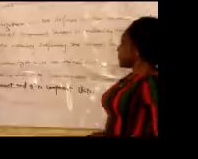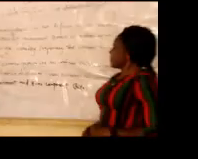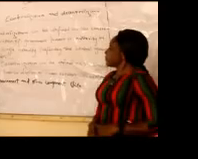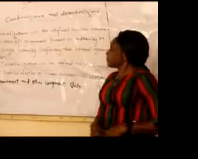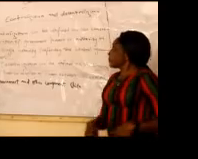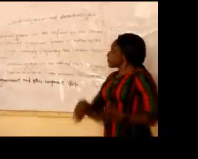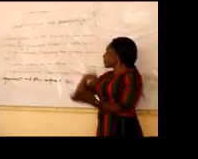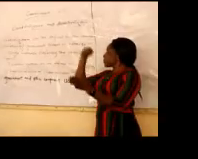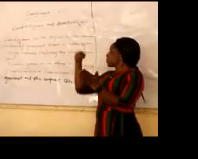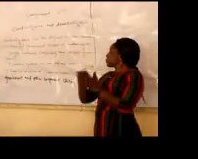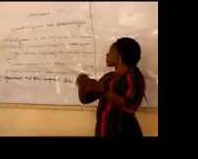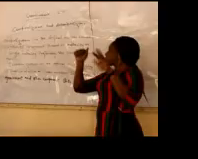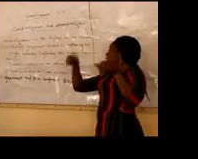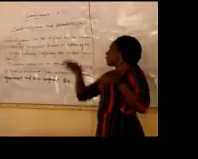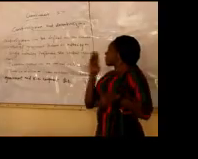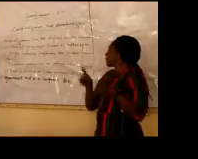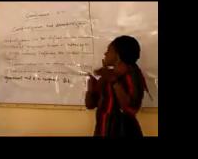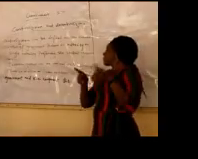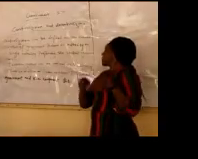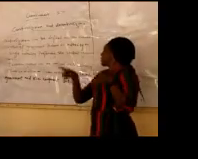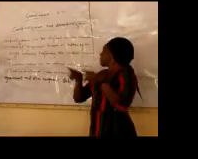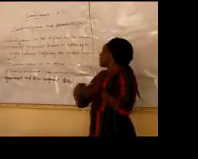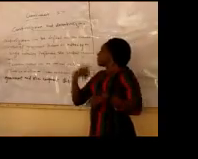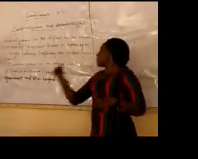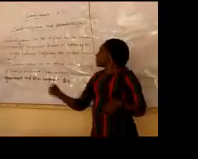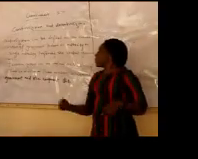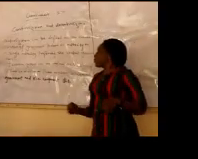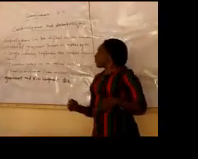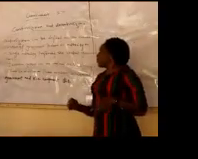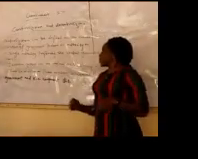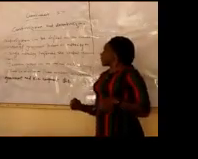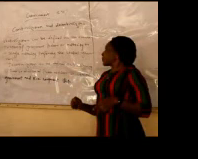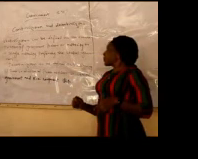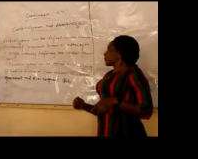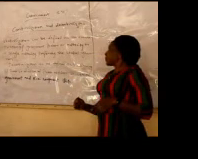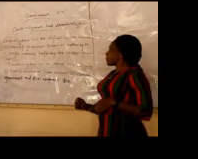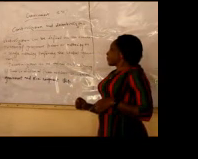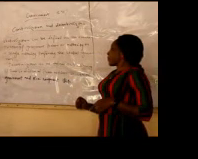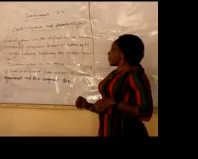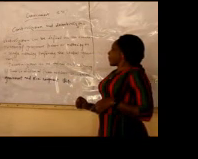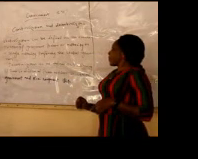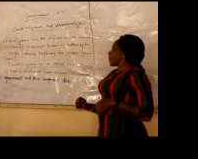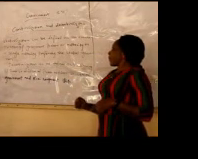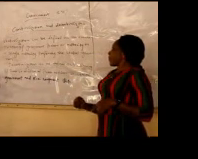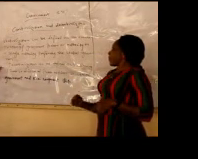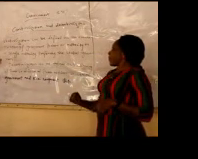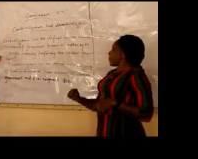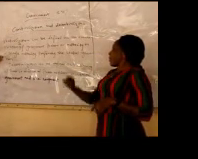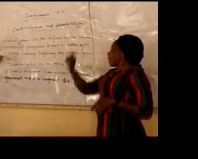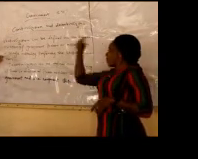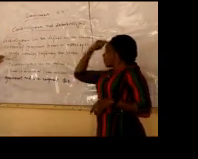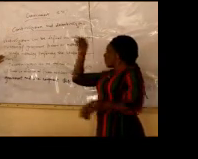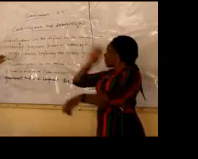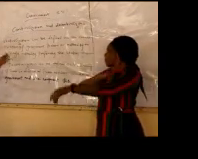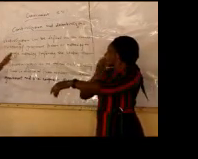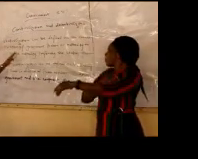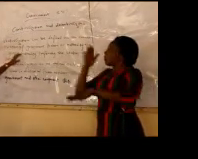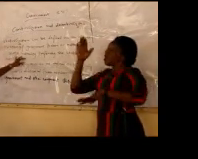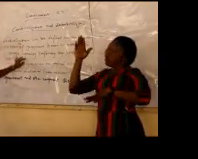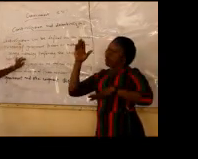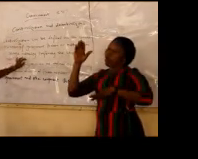So I said centralization can be defined as the concentration of government powers or authority on a